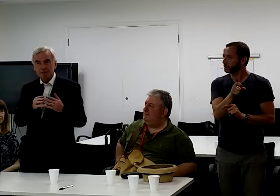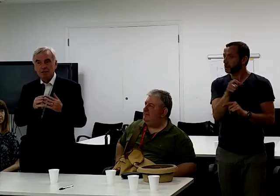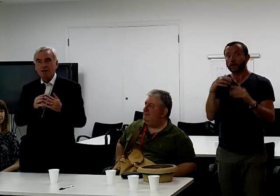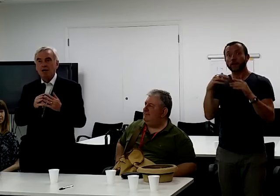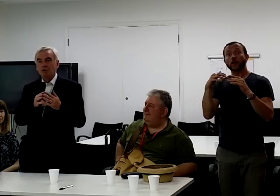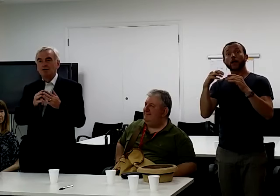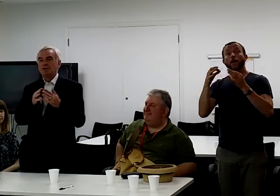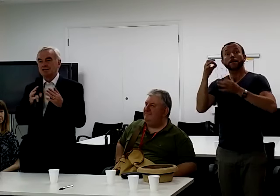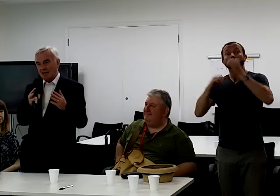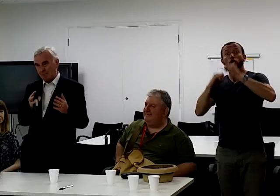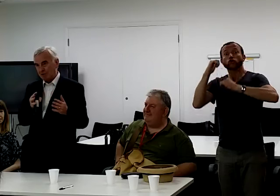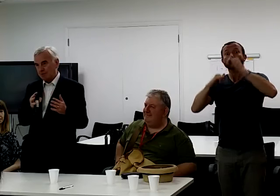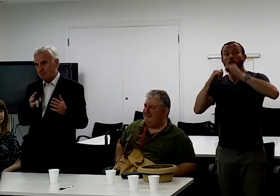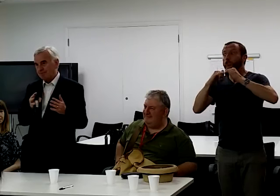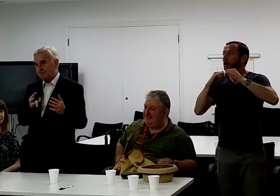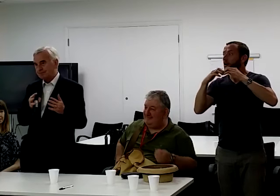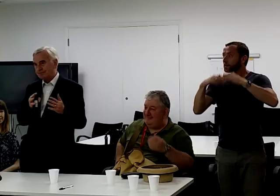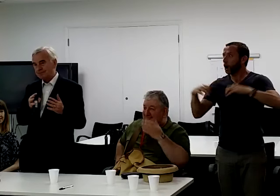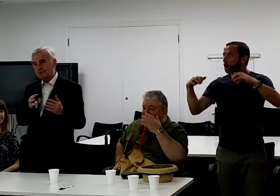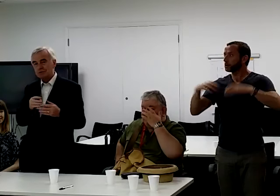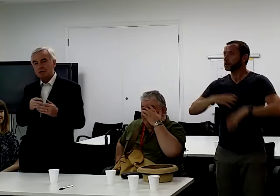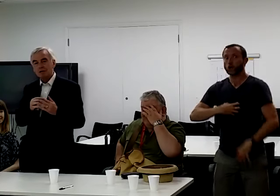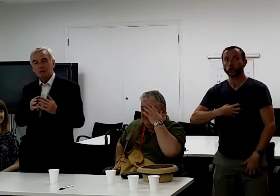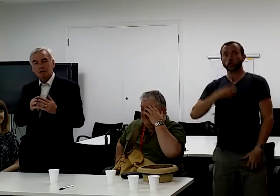system and the whole of the establishment.